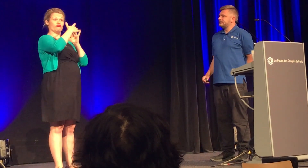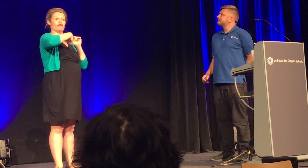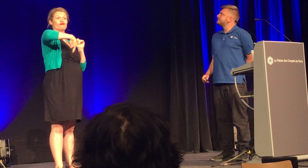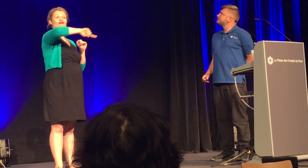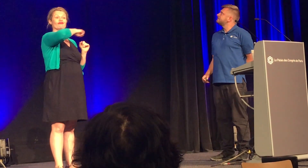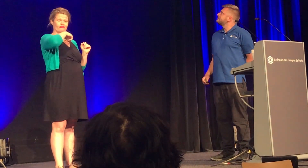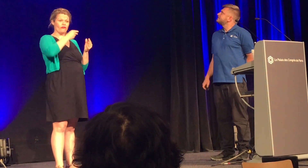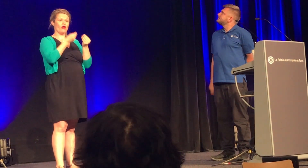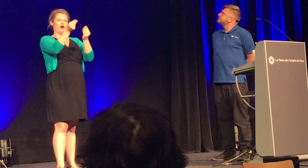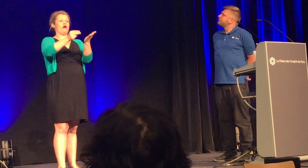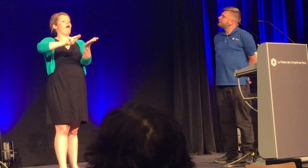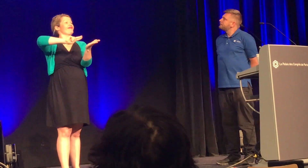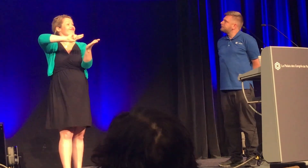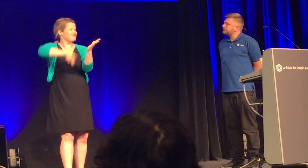to contact us.